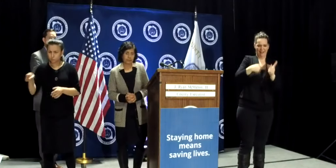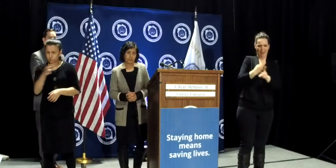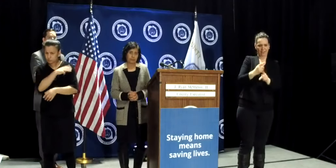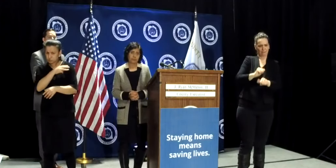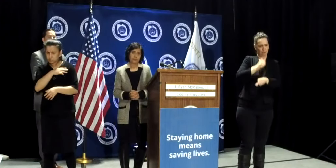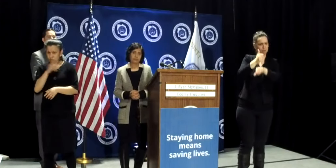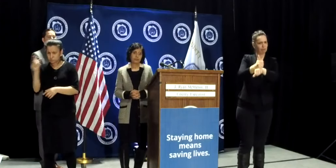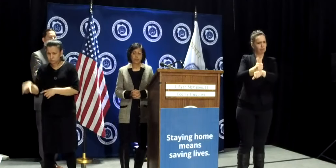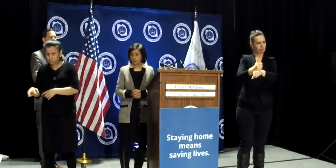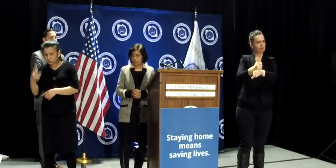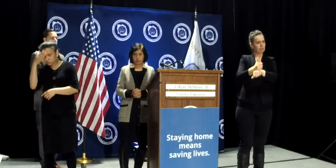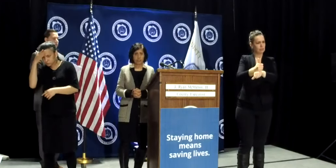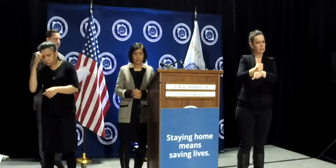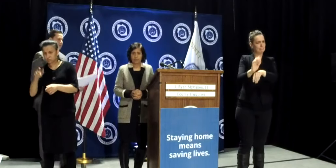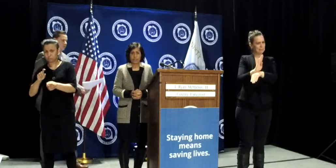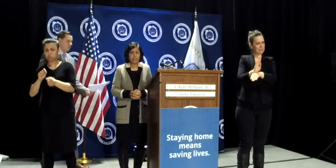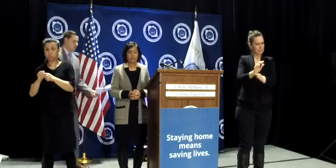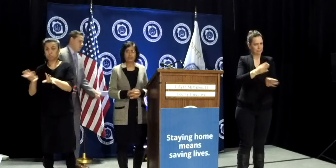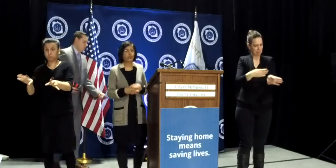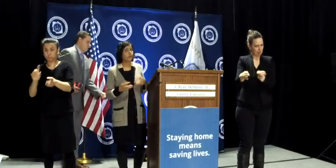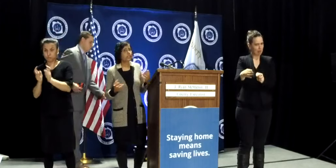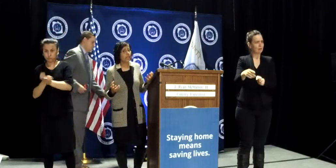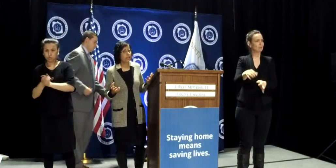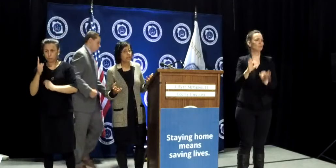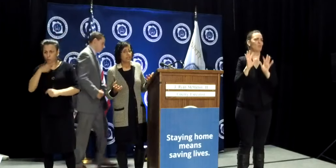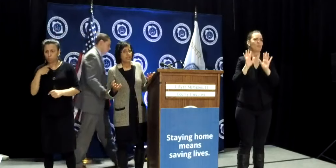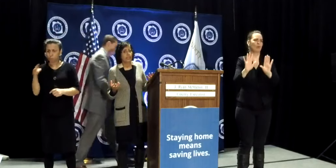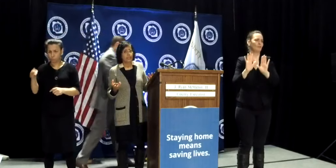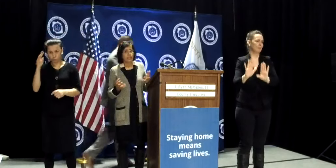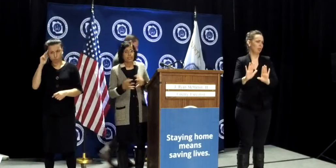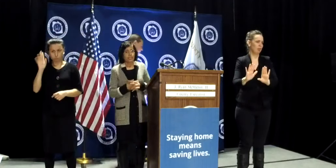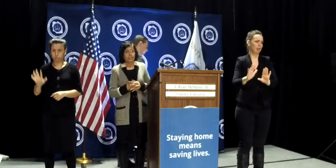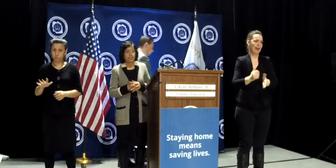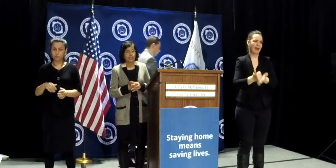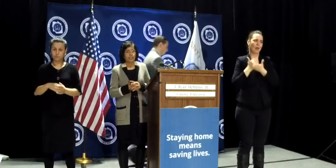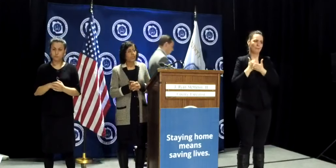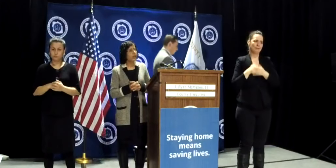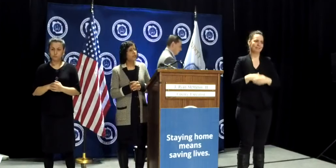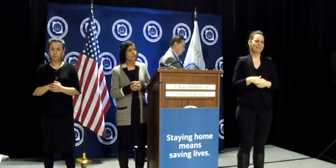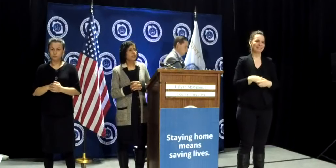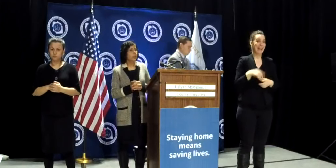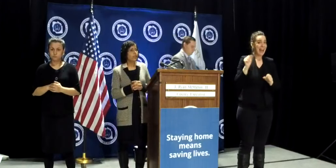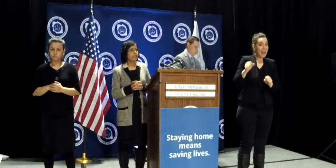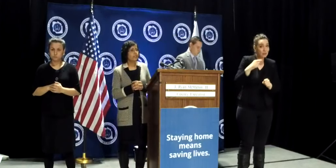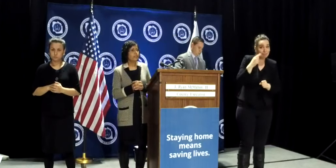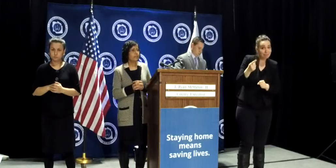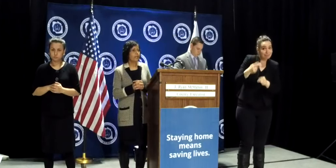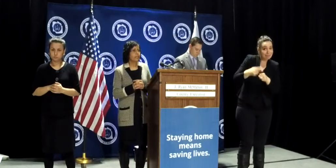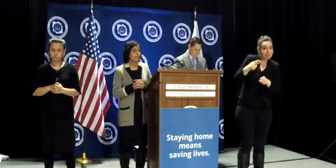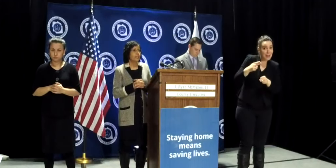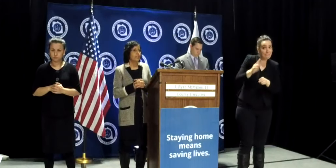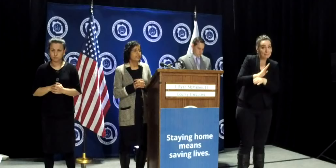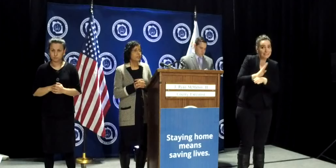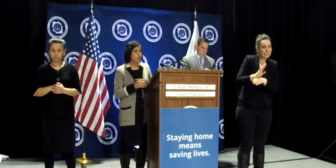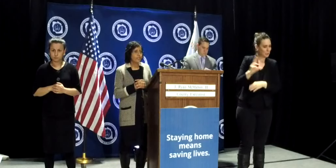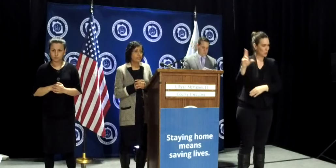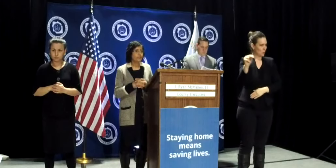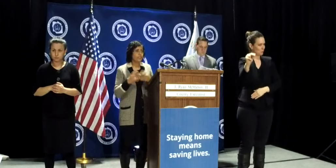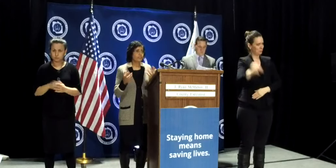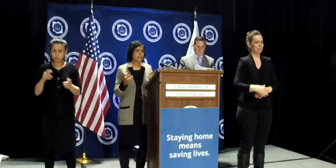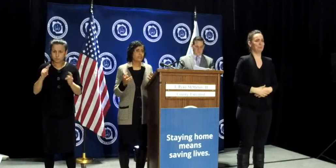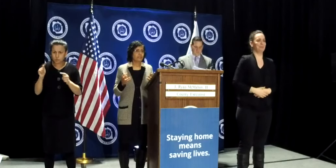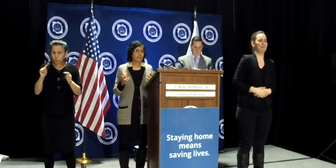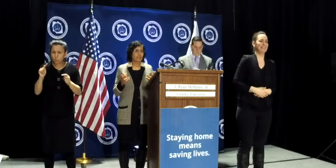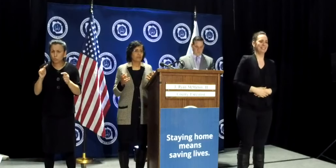you able to name those? Nope, there's no reason to. The only time... Well, just to give them credit for doing something No, good. the point is that the point